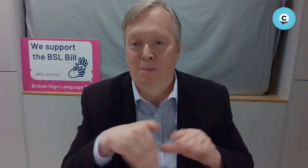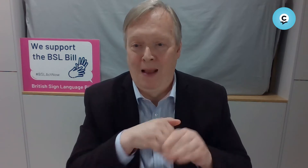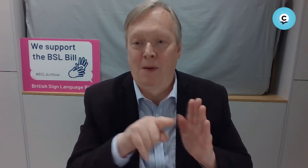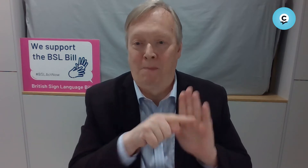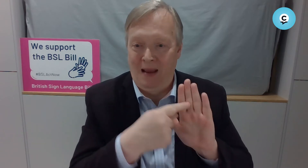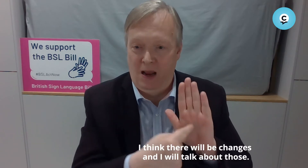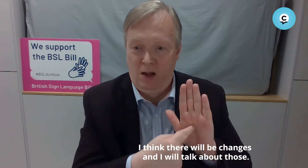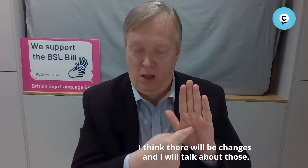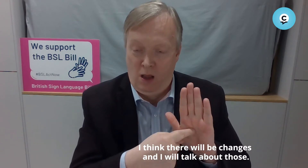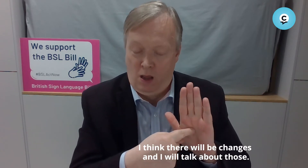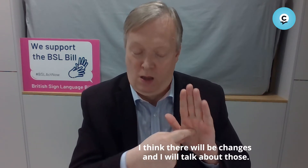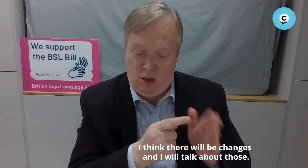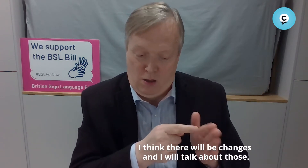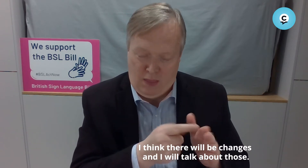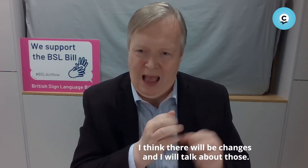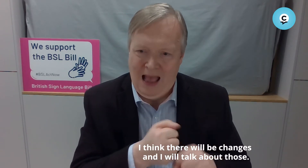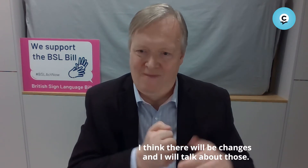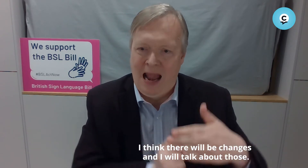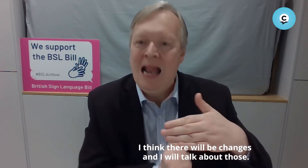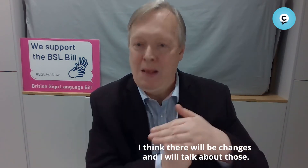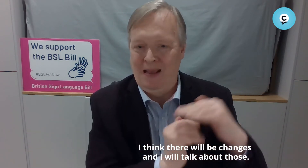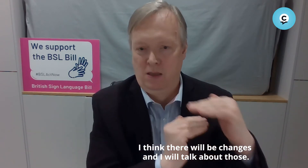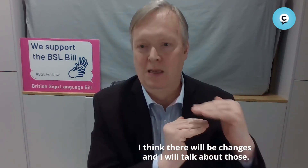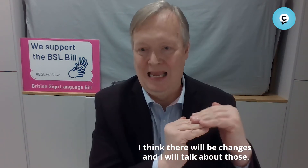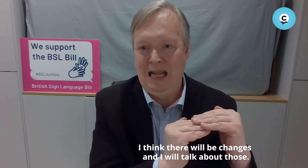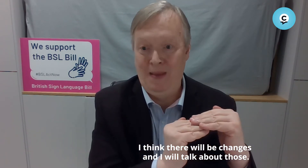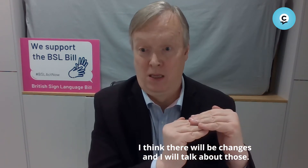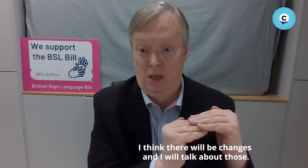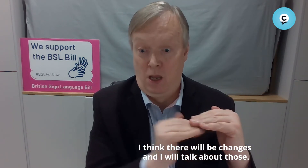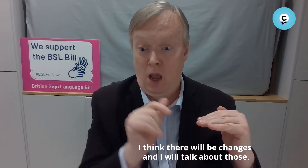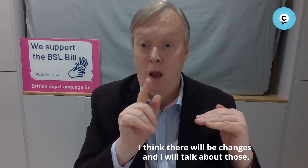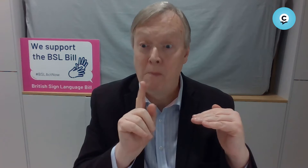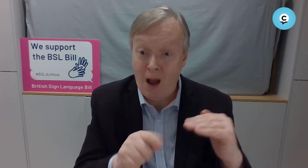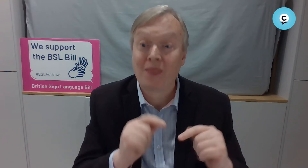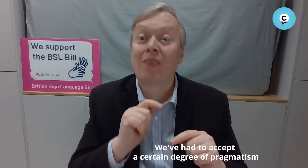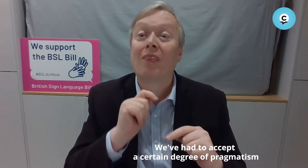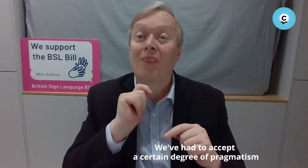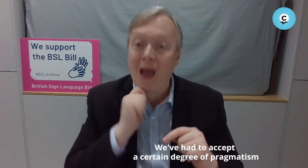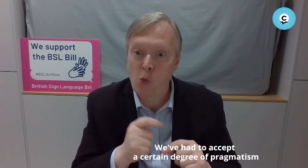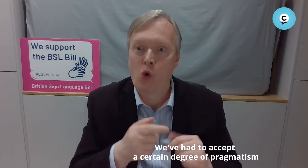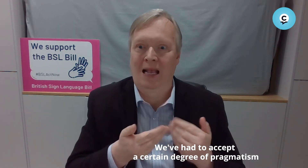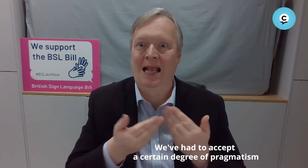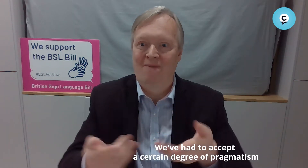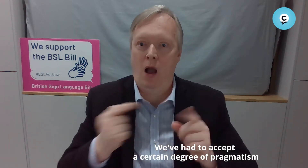I think there will be changes, and I will talk about those. we've had to accept a certain degree